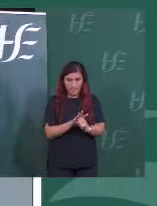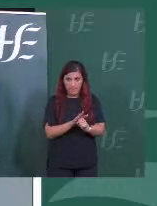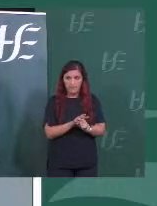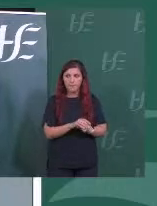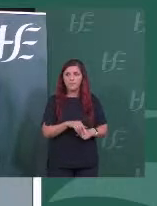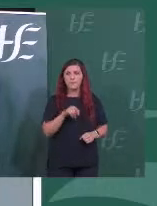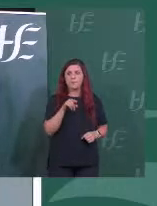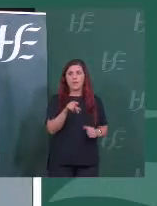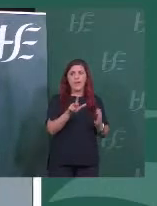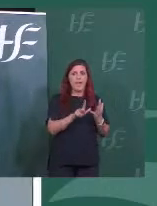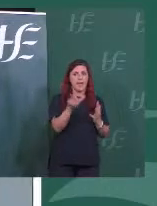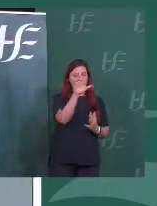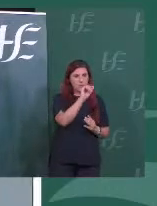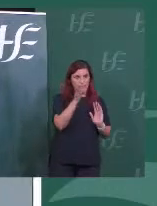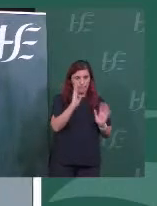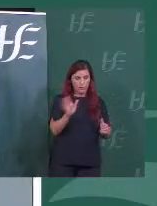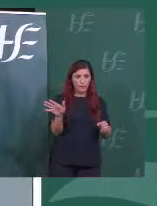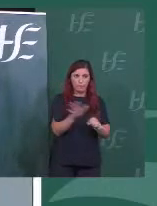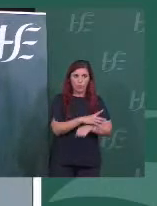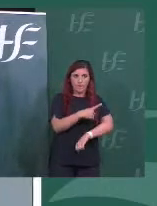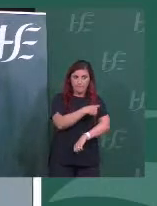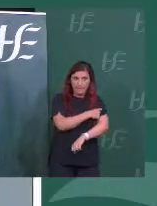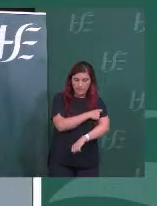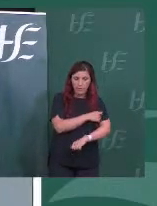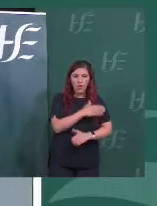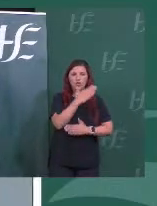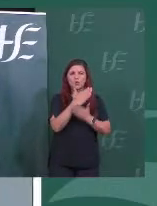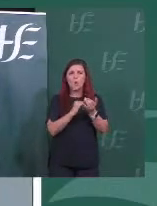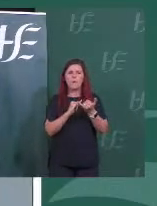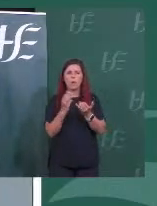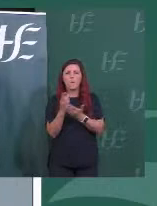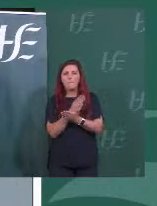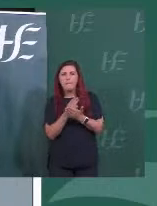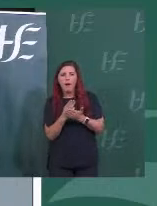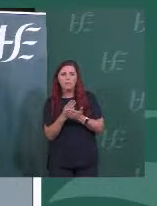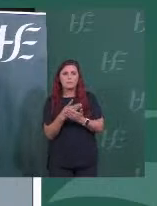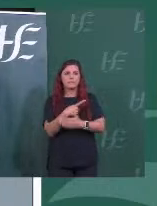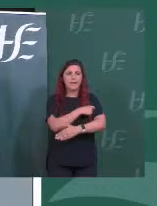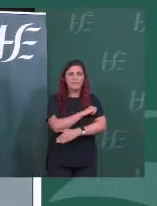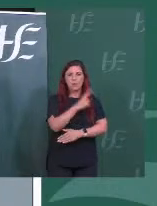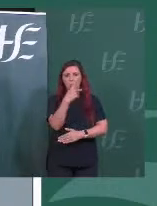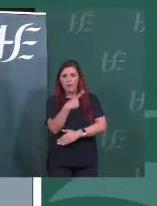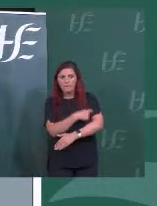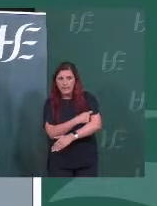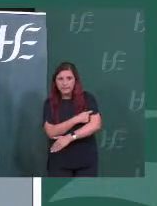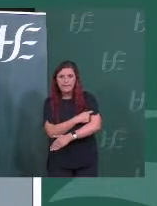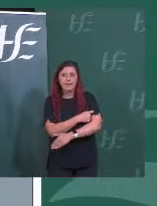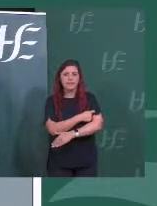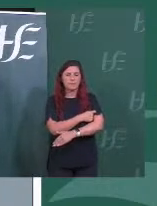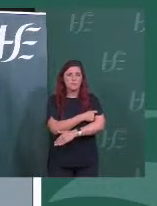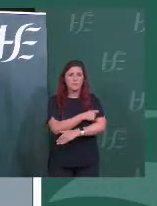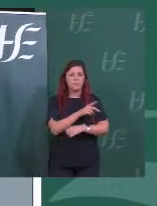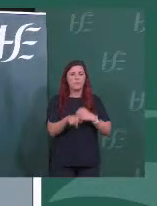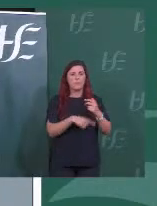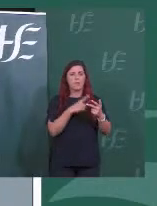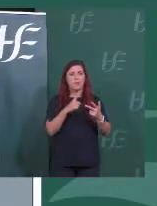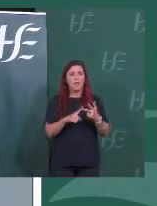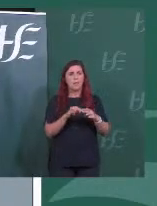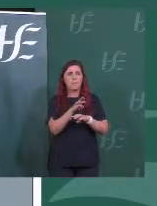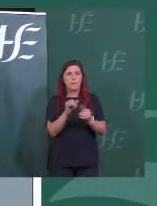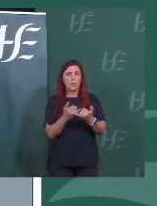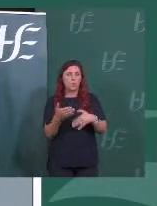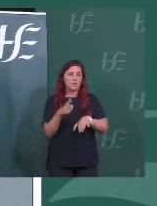fully vaccinated. Of those, that proportion that went to ED presentations, 15% fully vaccinated. And of those who